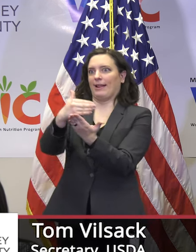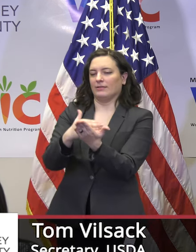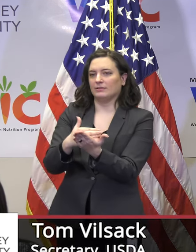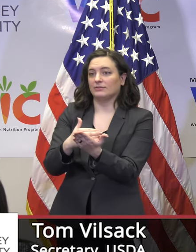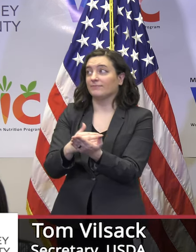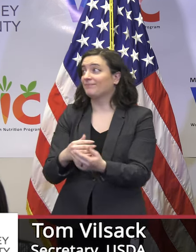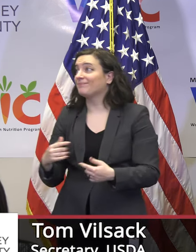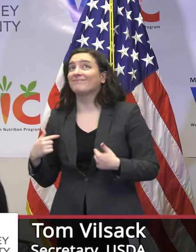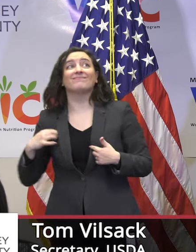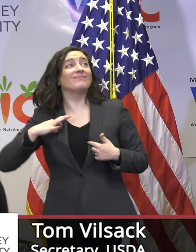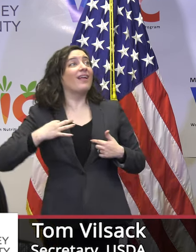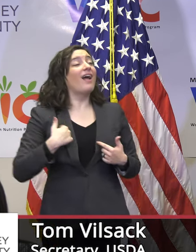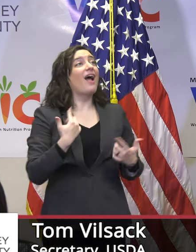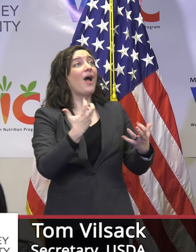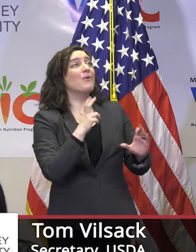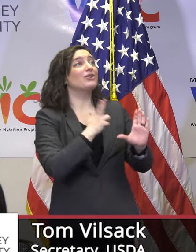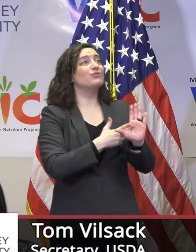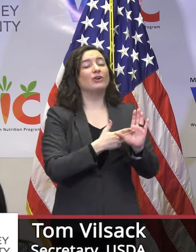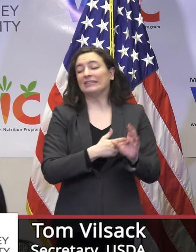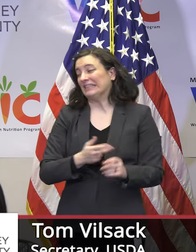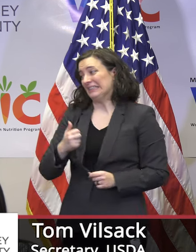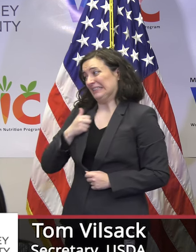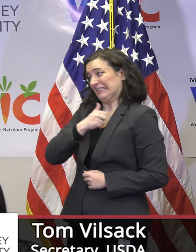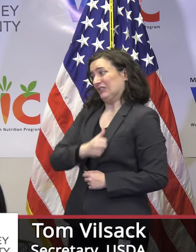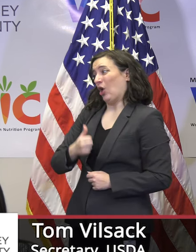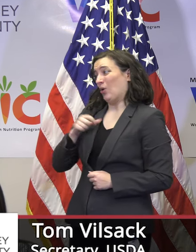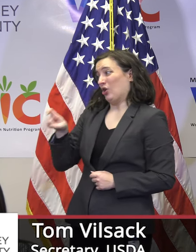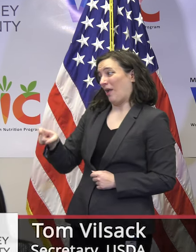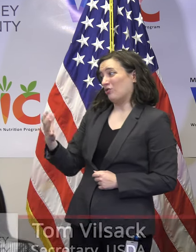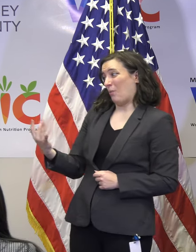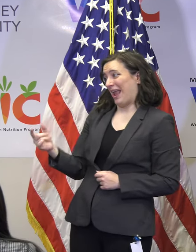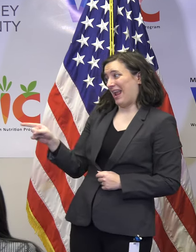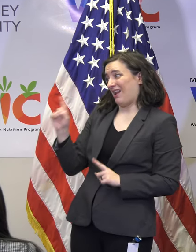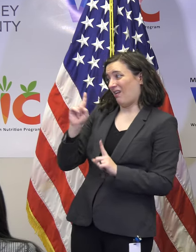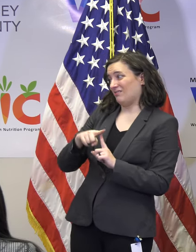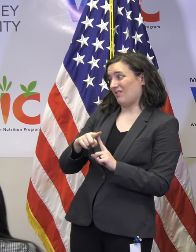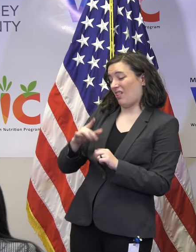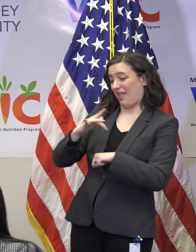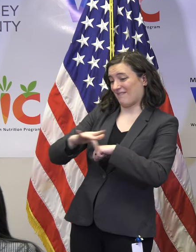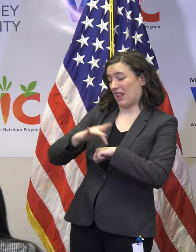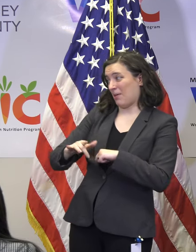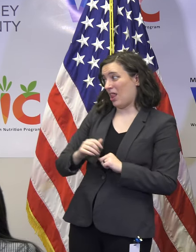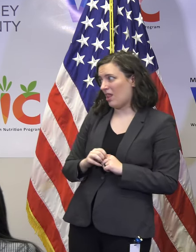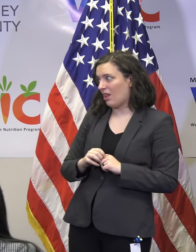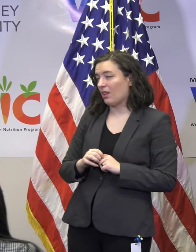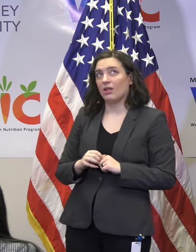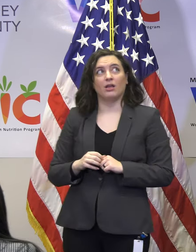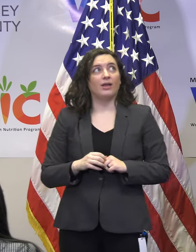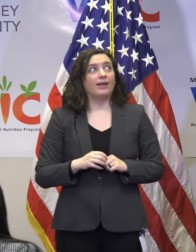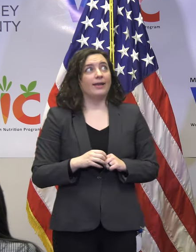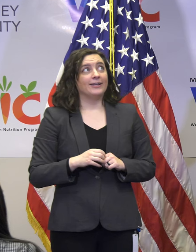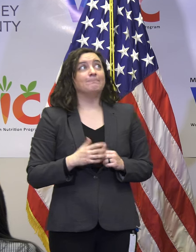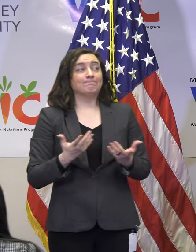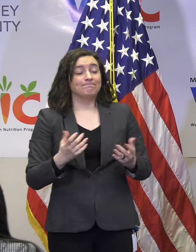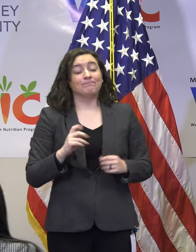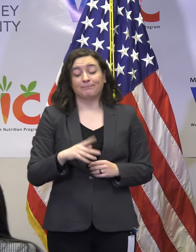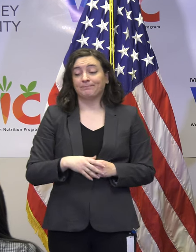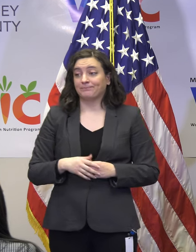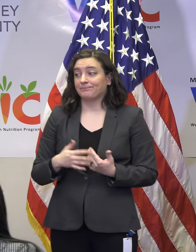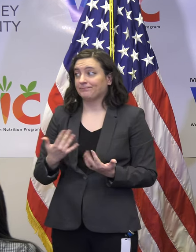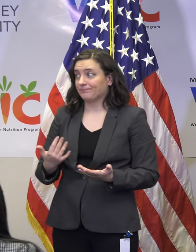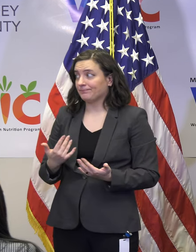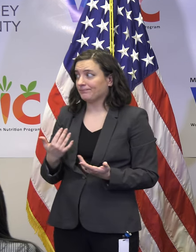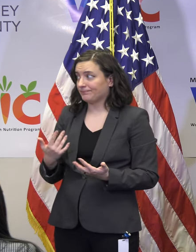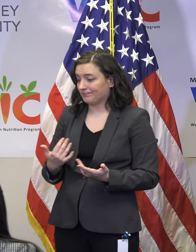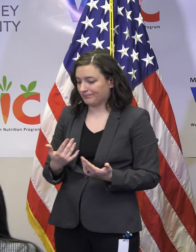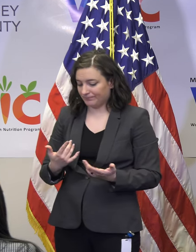to join the program, is going to have to wait until there's like a slot available. Well, depending upon how long it takes for that slot to become